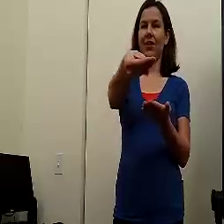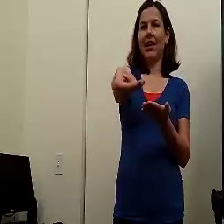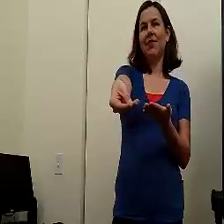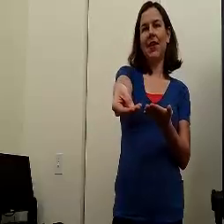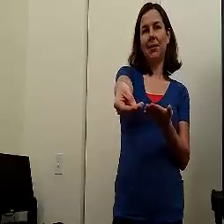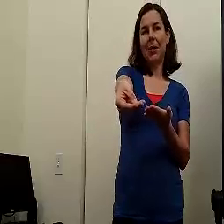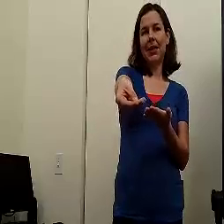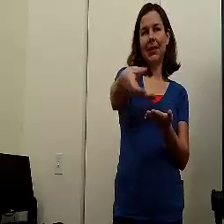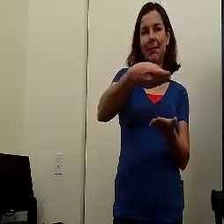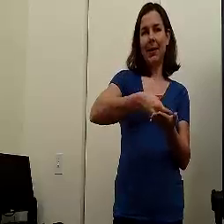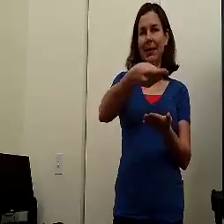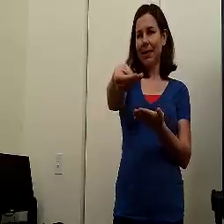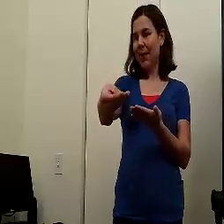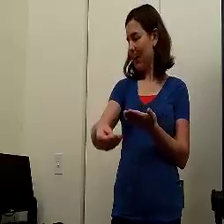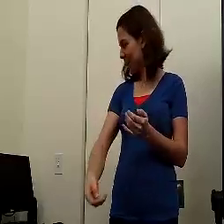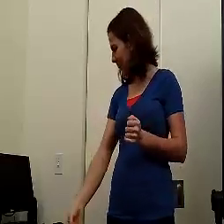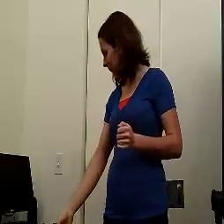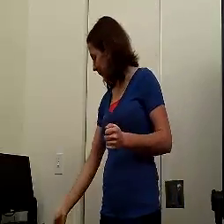actually giving the money to somebody, so buy.